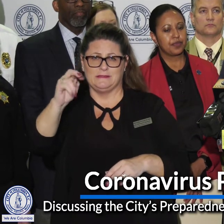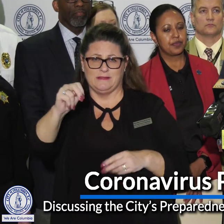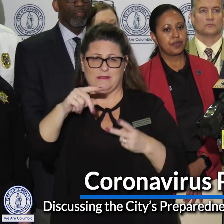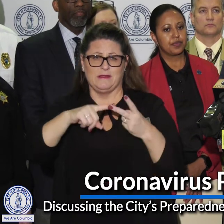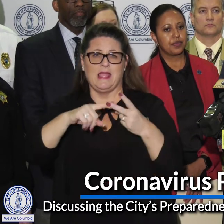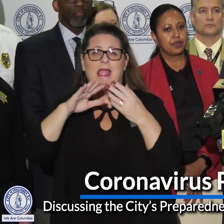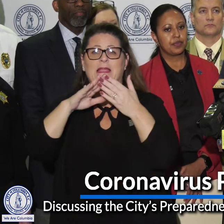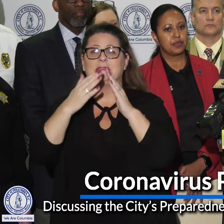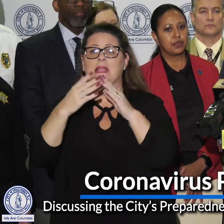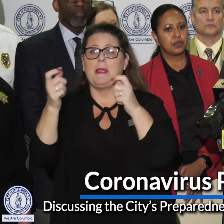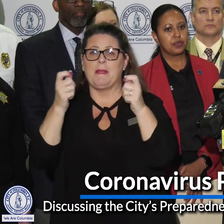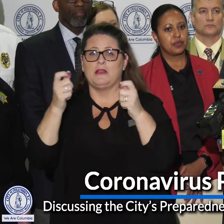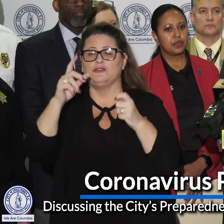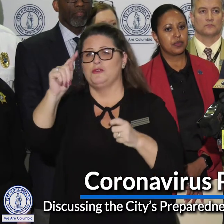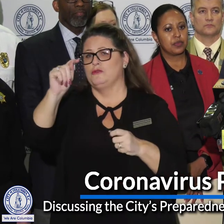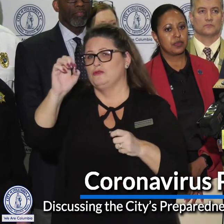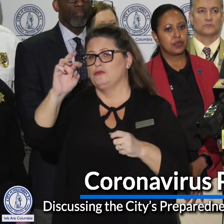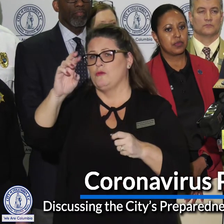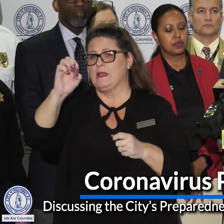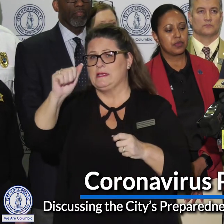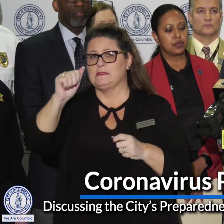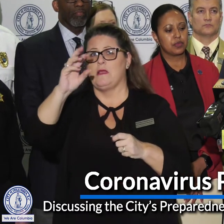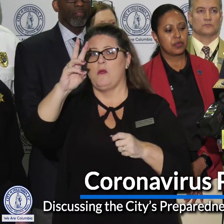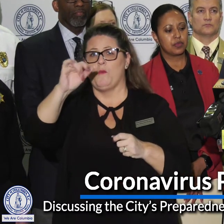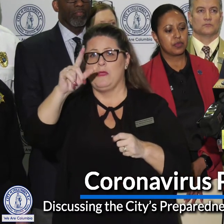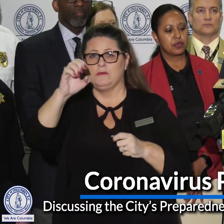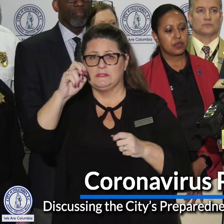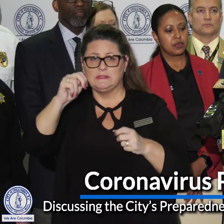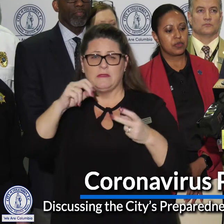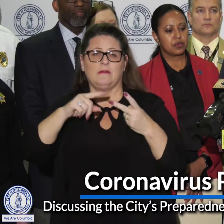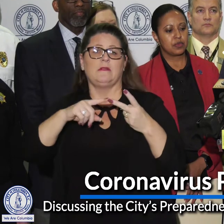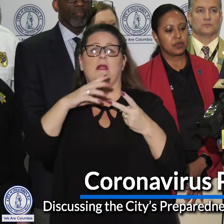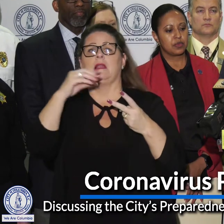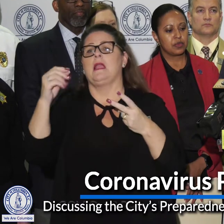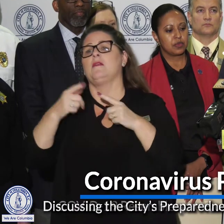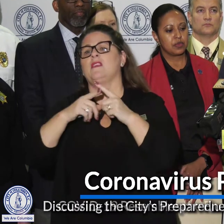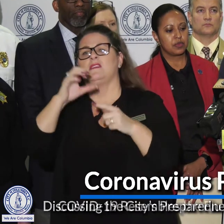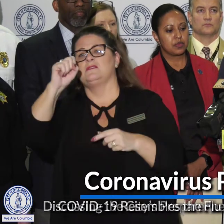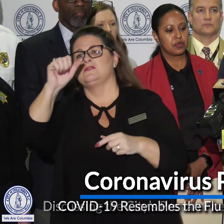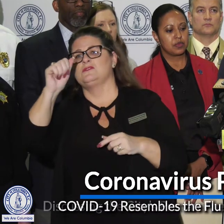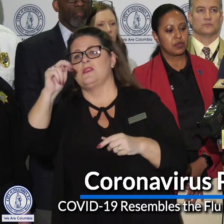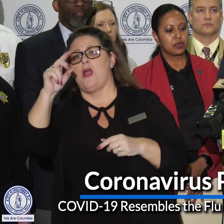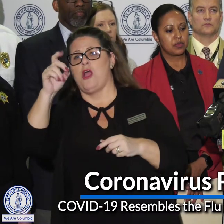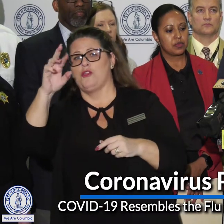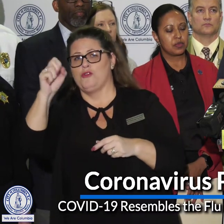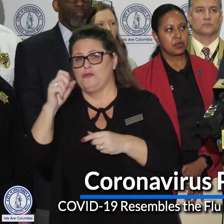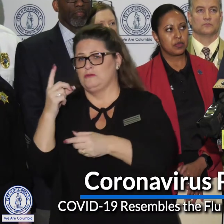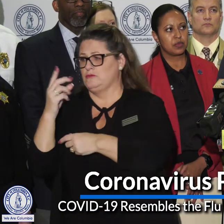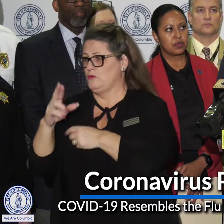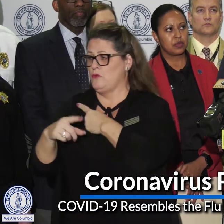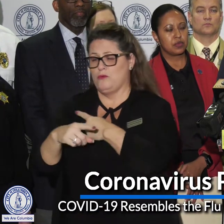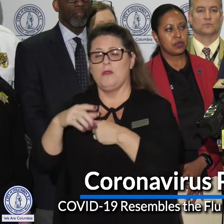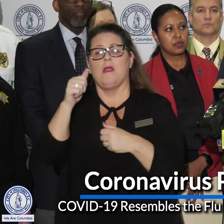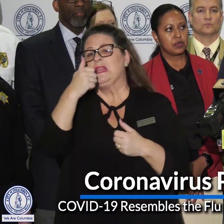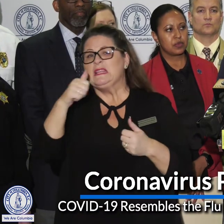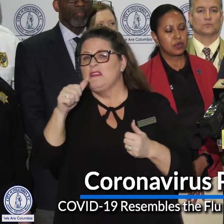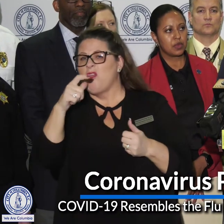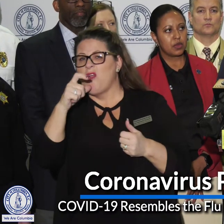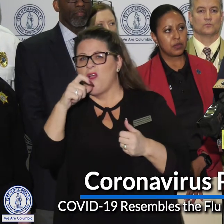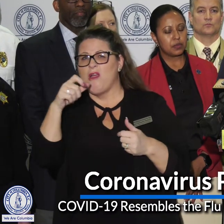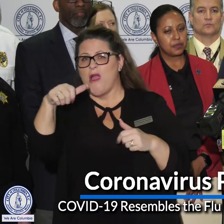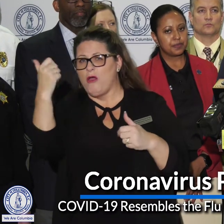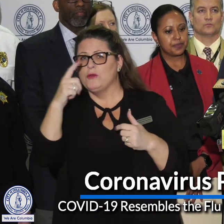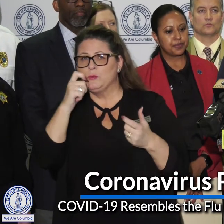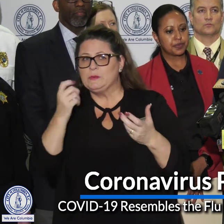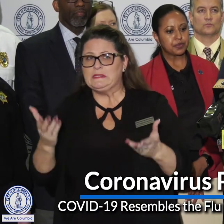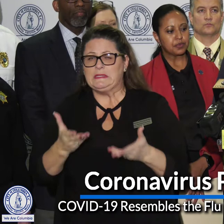of the City of Columbia, Teresa Wilson. We're going to have Dr. John Saunders give us a brief medical update, and then any of our other community stakeholders who